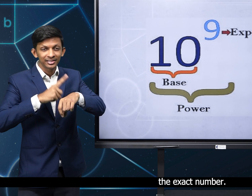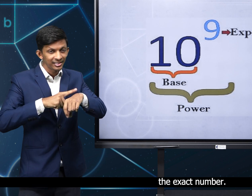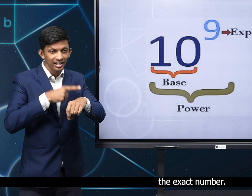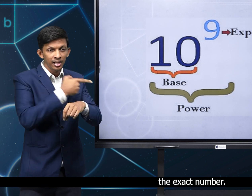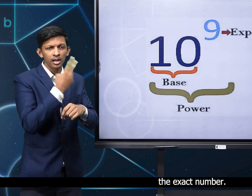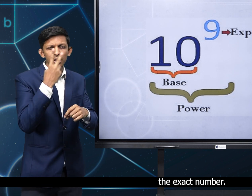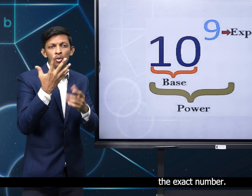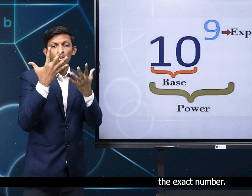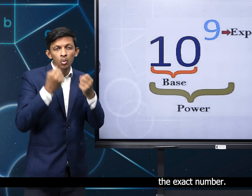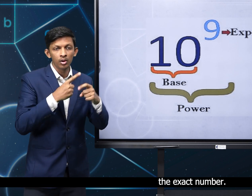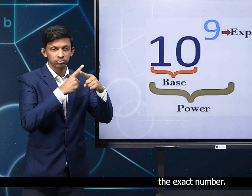number.